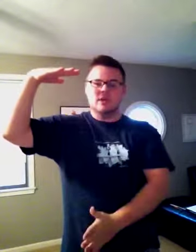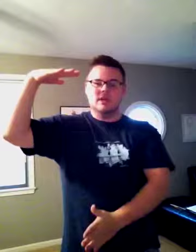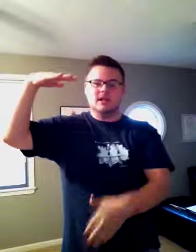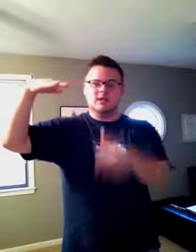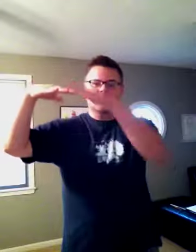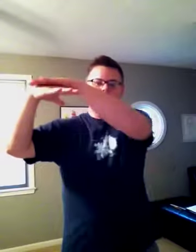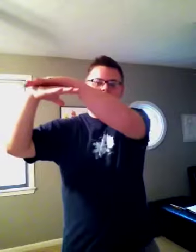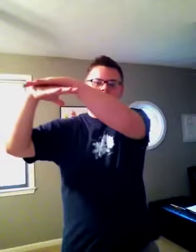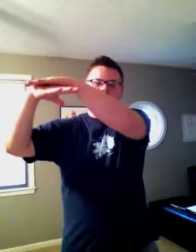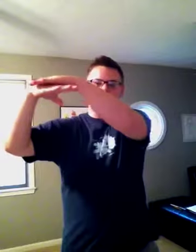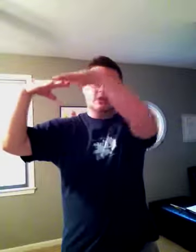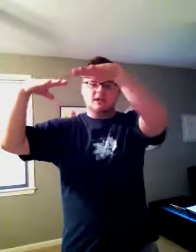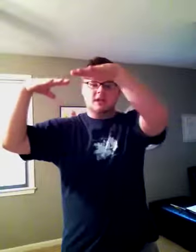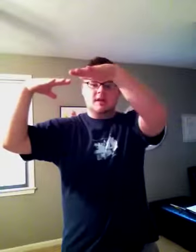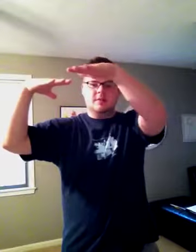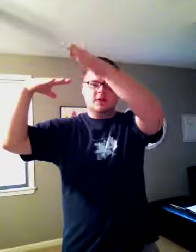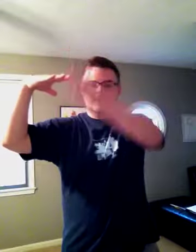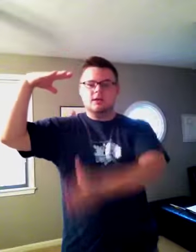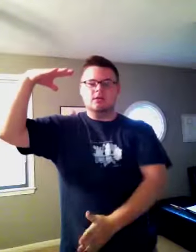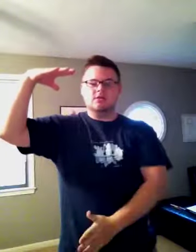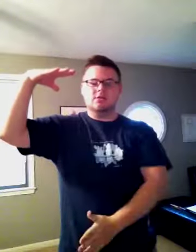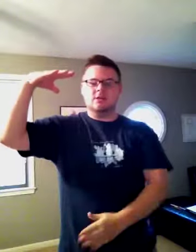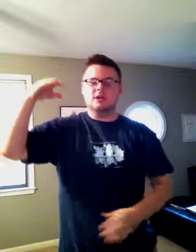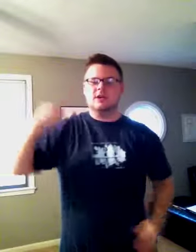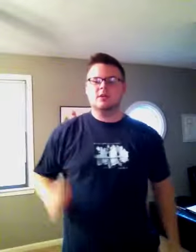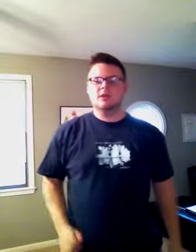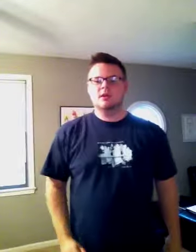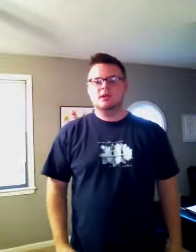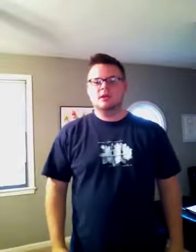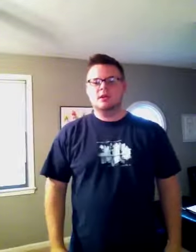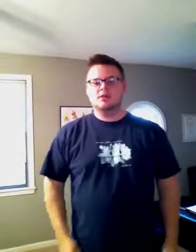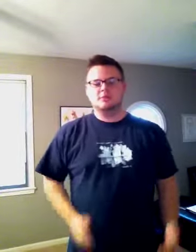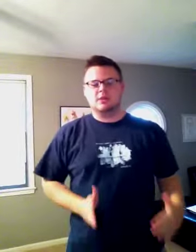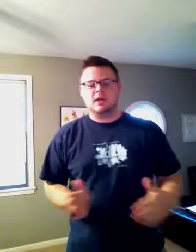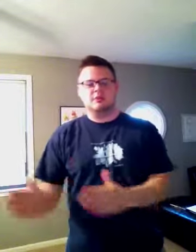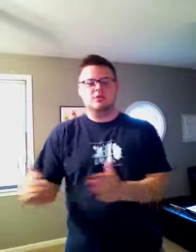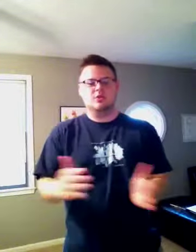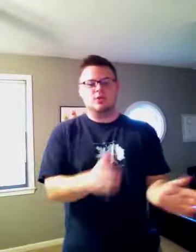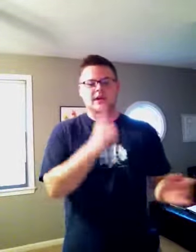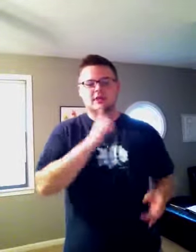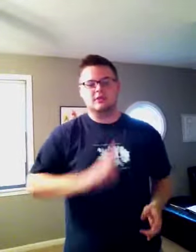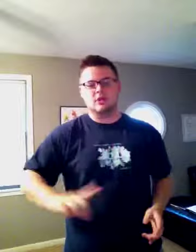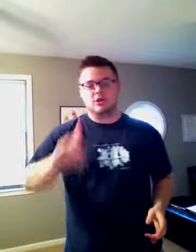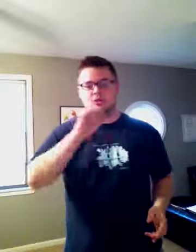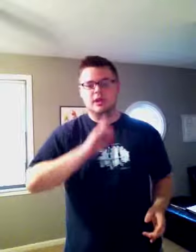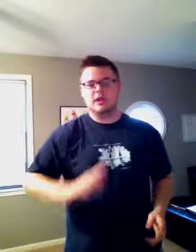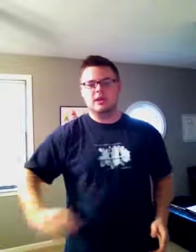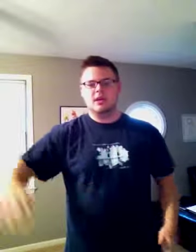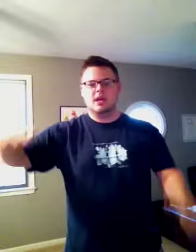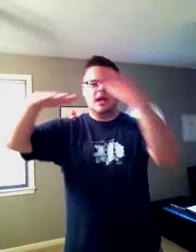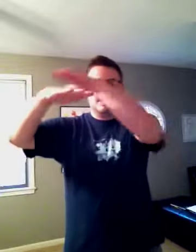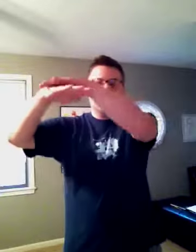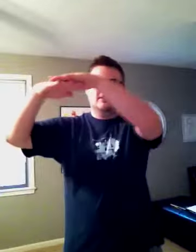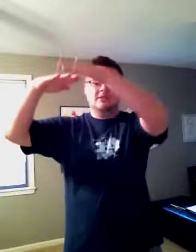down. Run it over the top and just straight down. Sometimes the way is lonely and